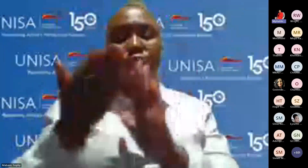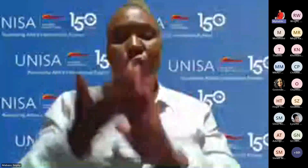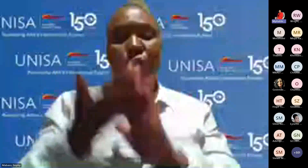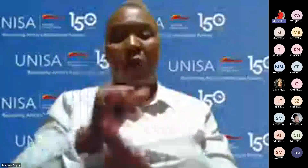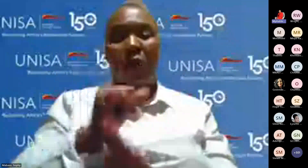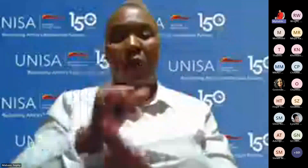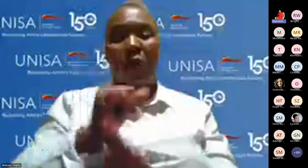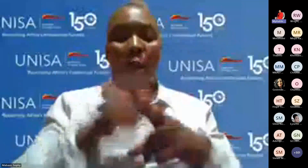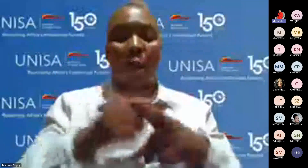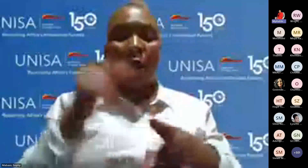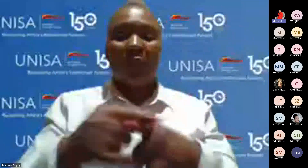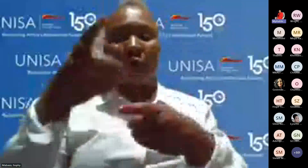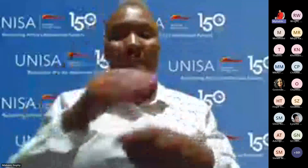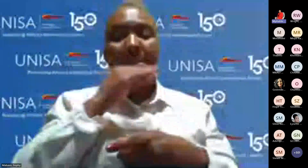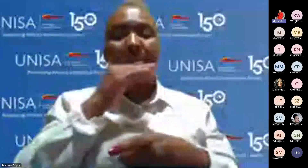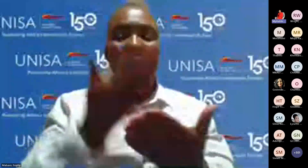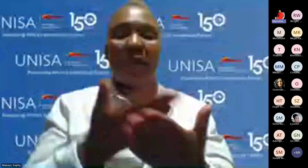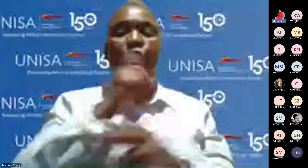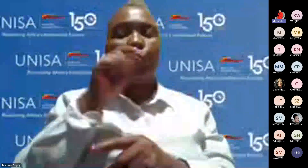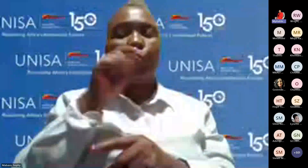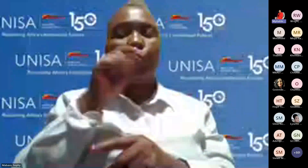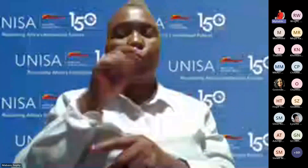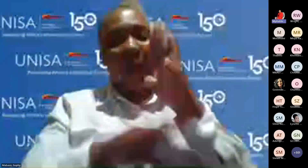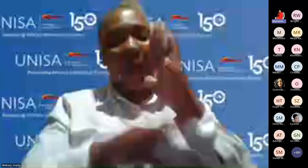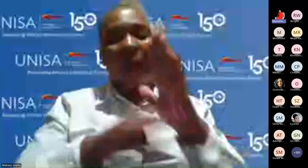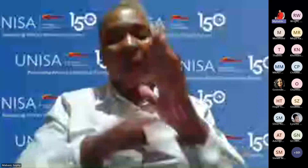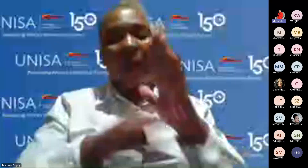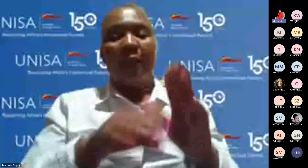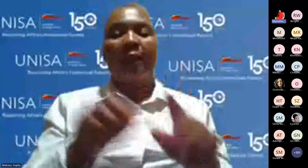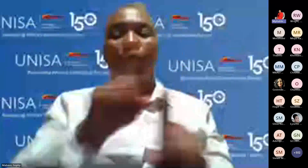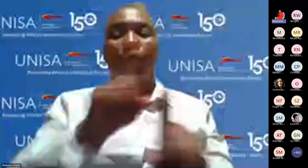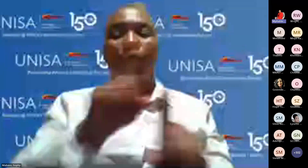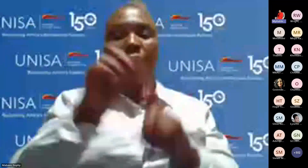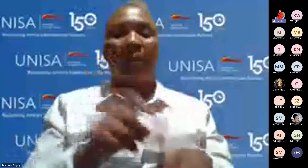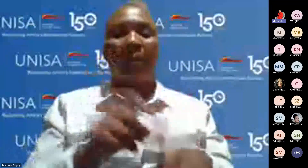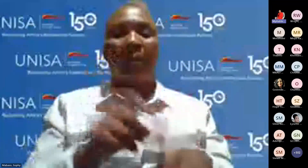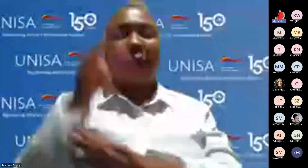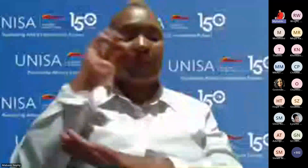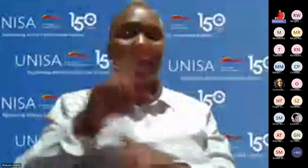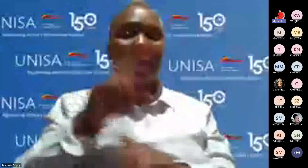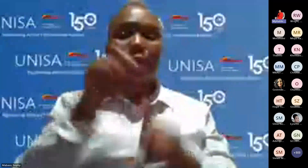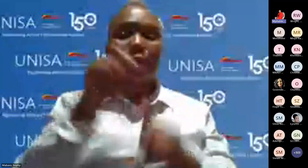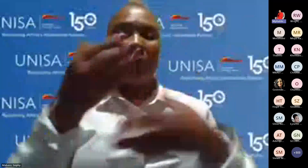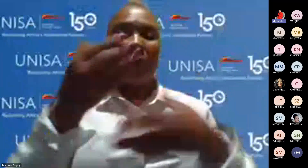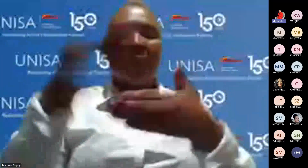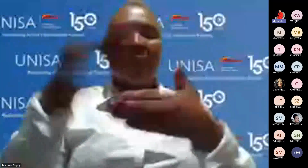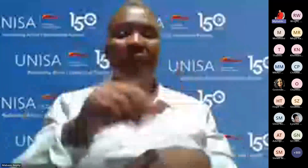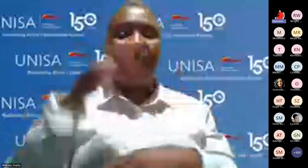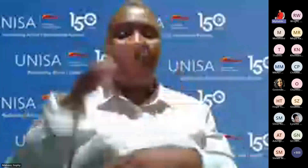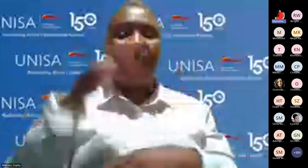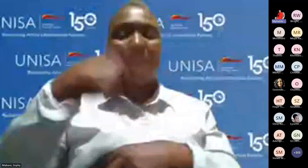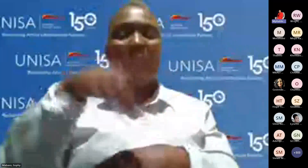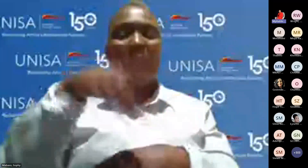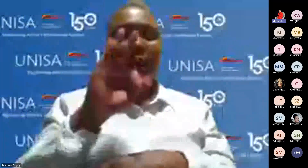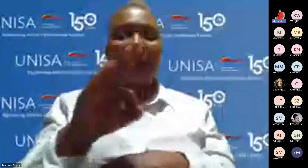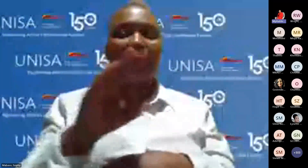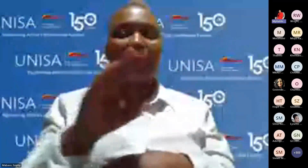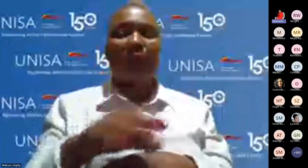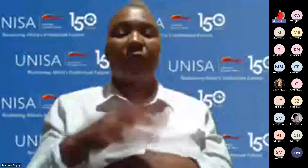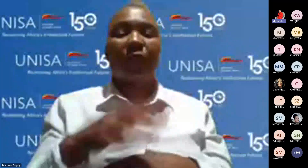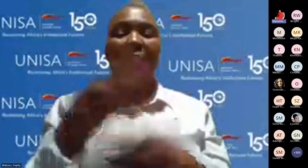be able to use it to type under the questions. But remember, most of the question papers are in PDF. So if the